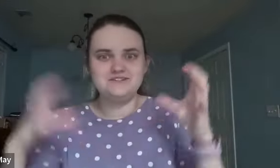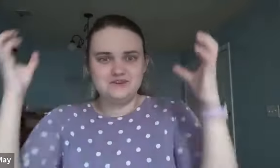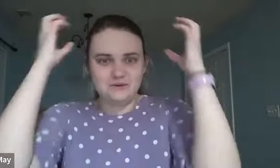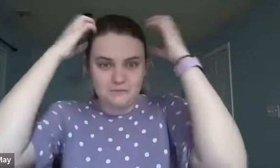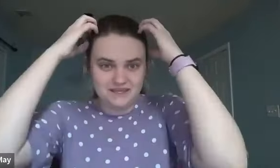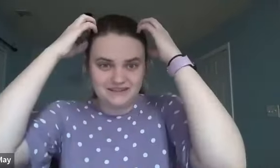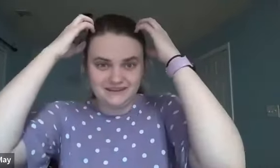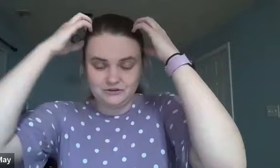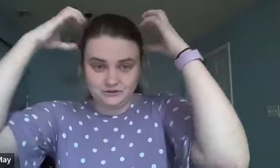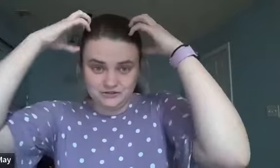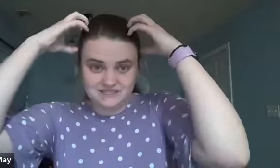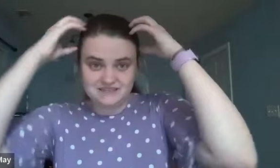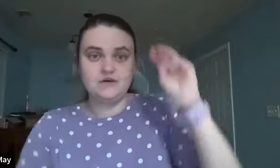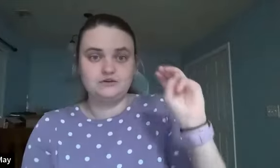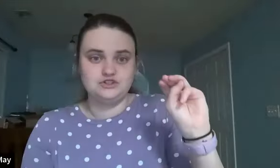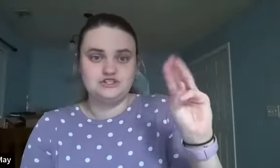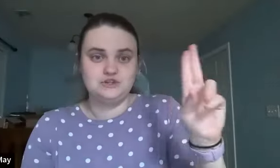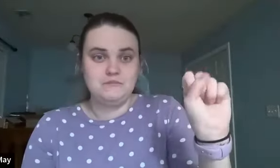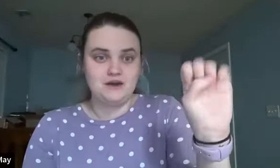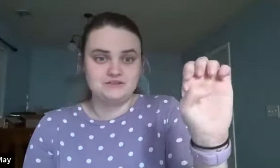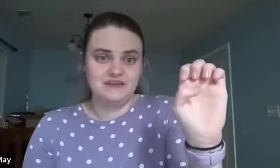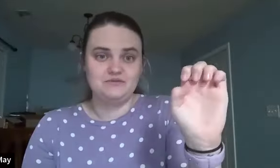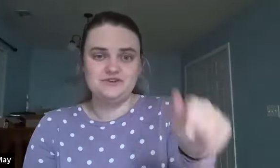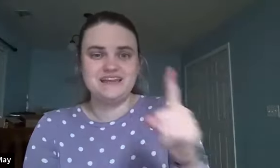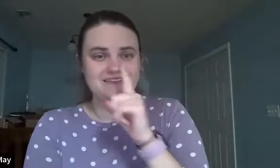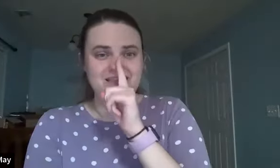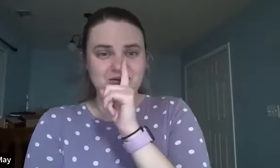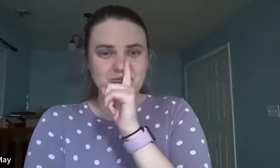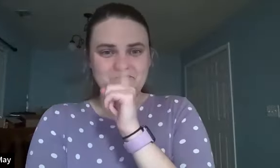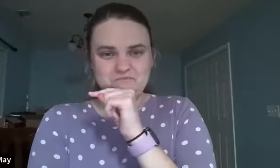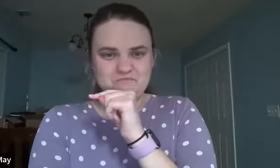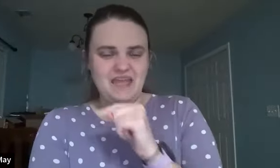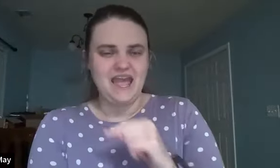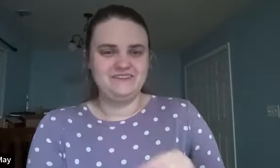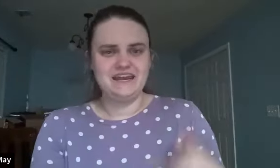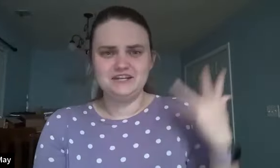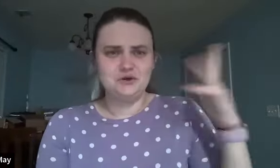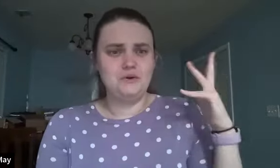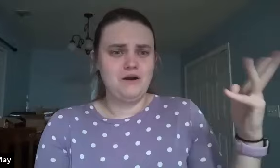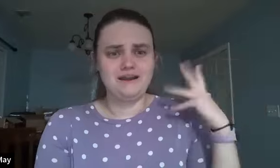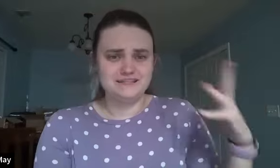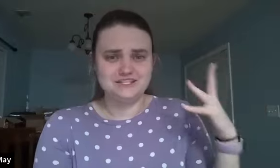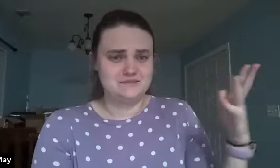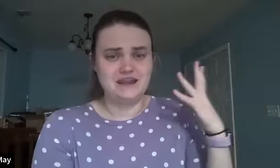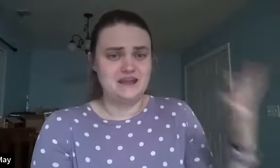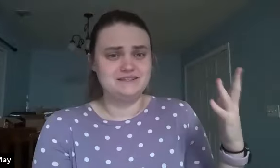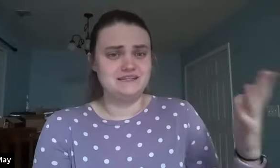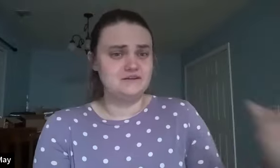they'll go Mickey, or they'll do this, and then they'll just do mouse. Like they refuse to add that little at the end. I don't know why. It's just something I haven't seen